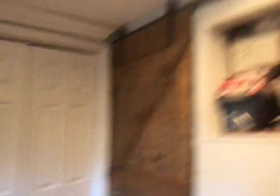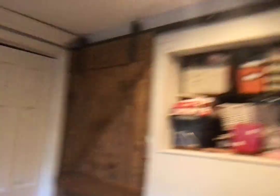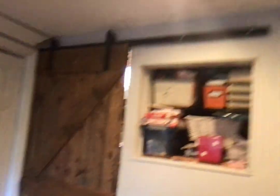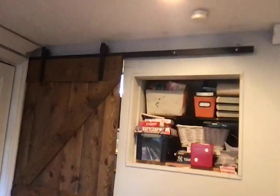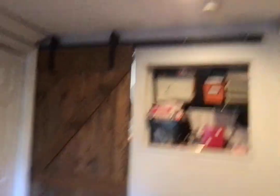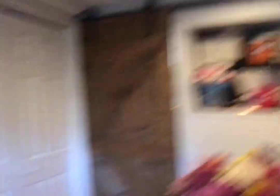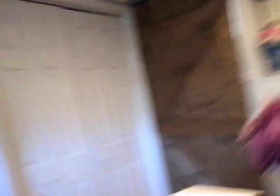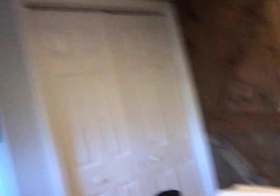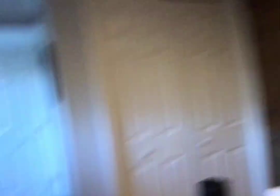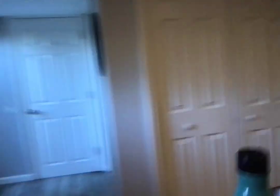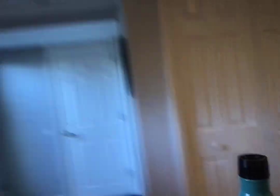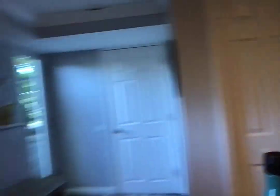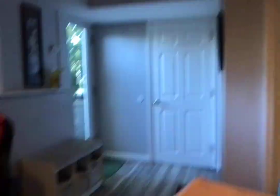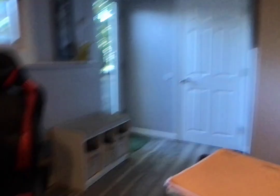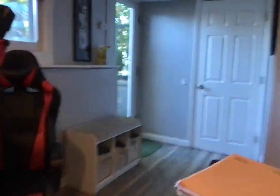Sorry.